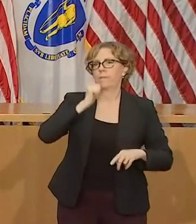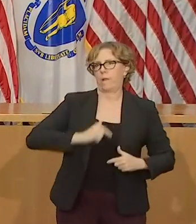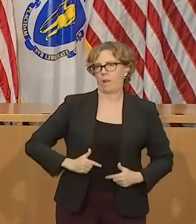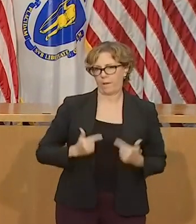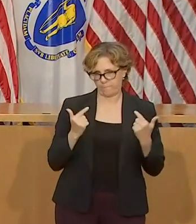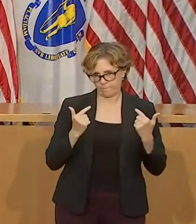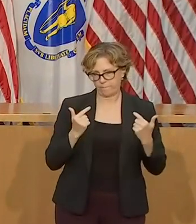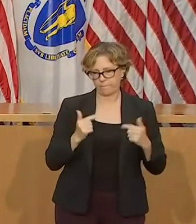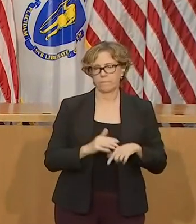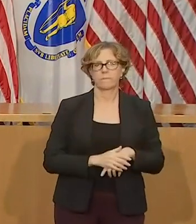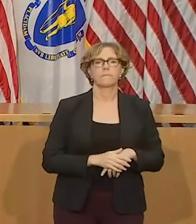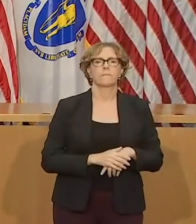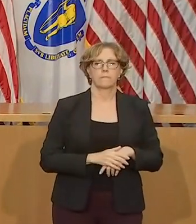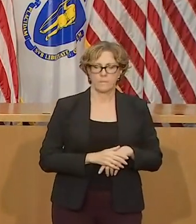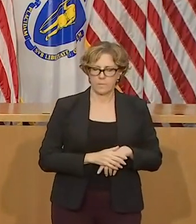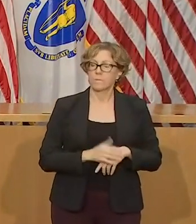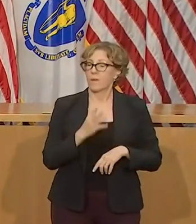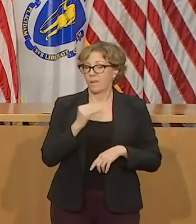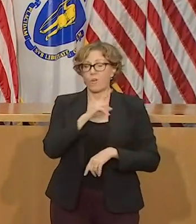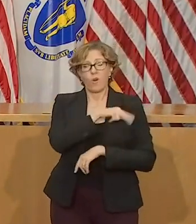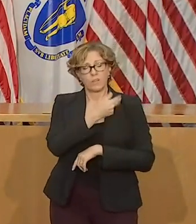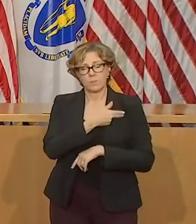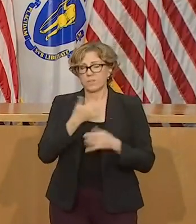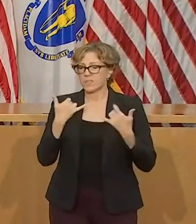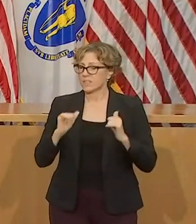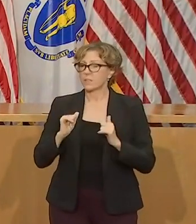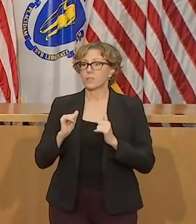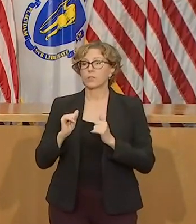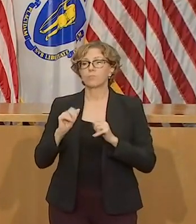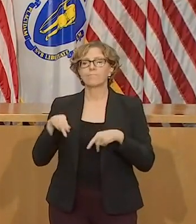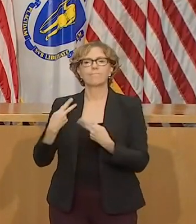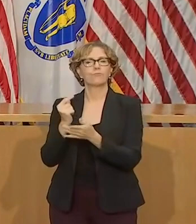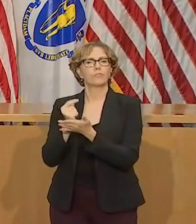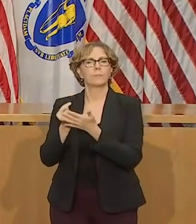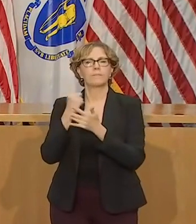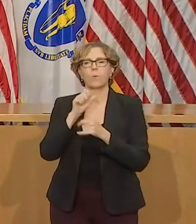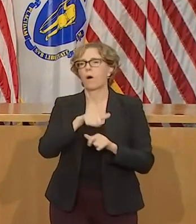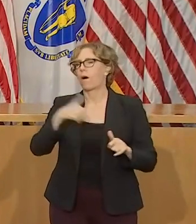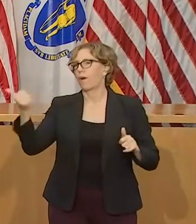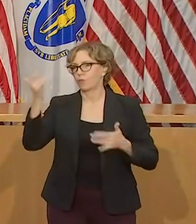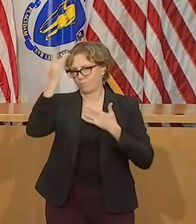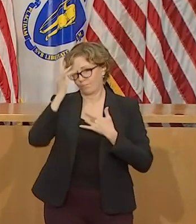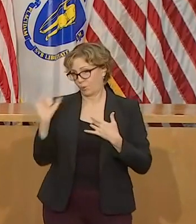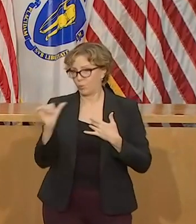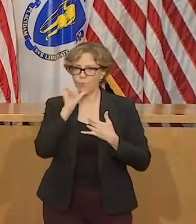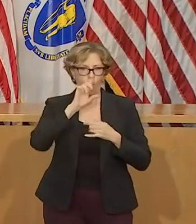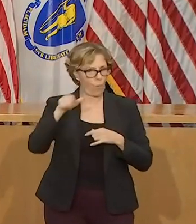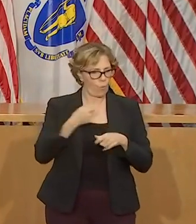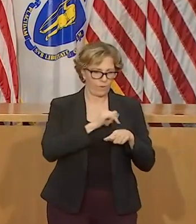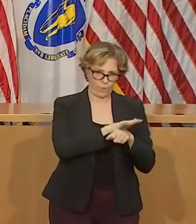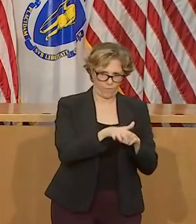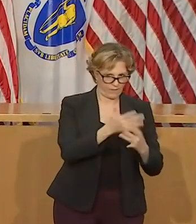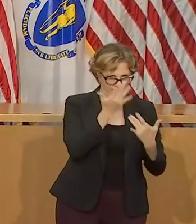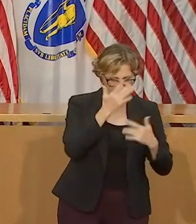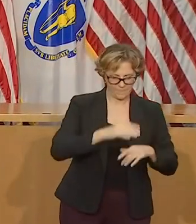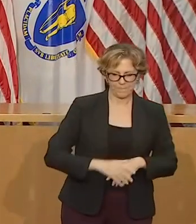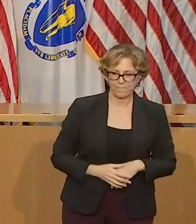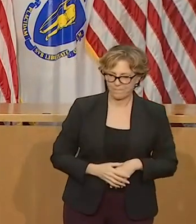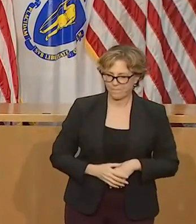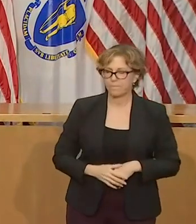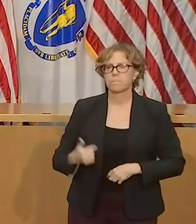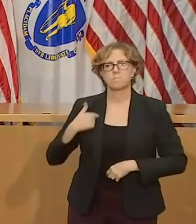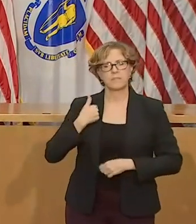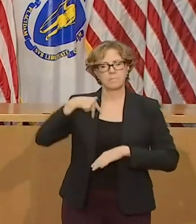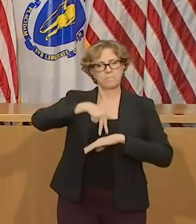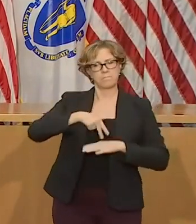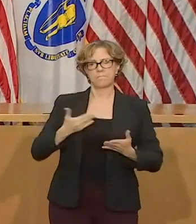along the way to continue to treat non-COVID patients as well. As I've said many times from this podium, please don't hesitate